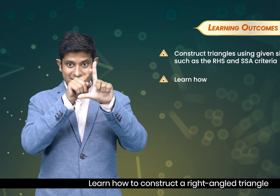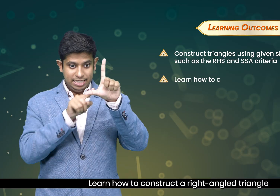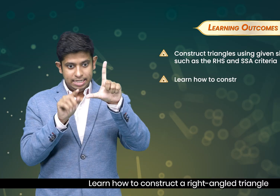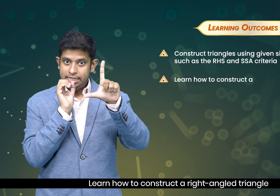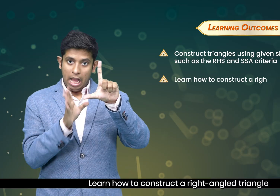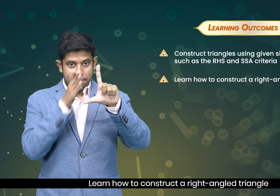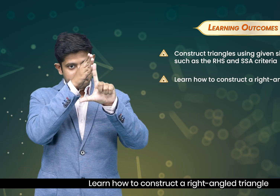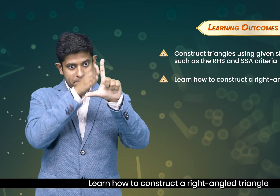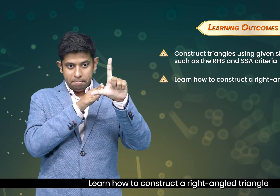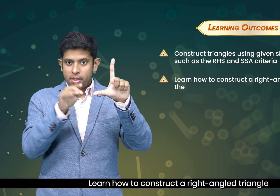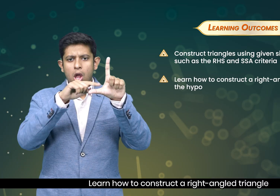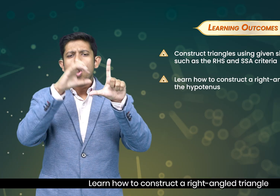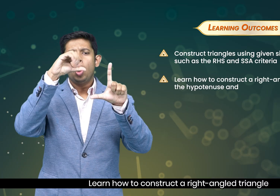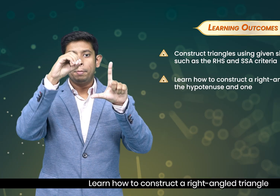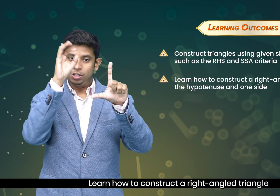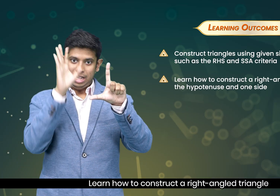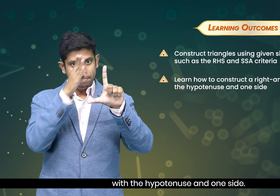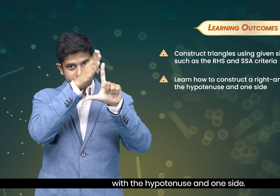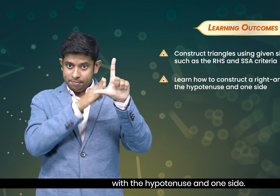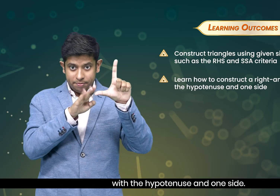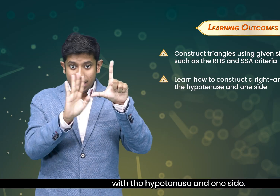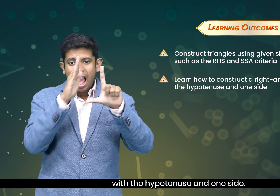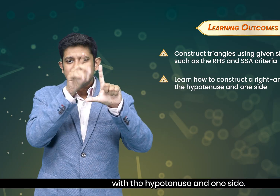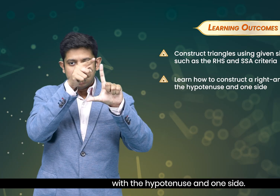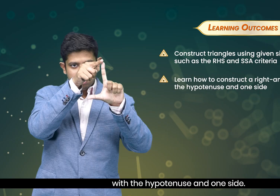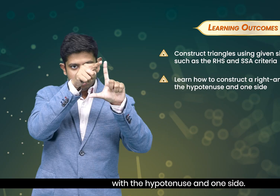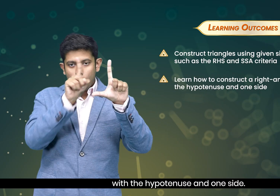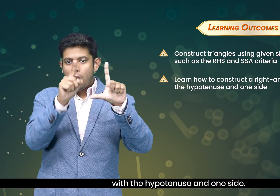Learn how to construct a right-angled triangle with a hypotenuse and one side.